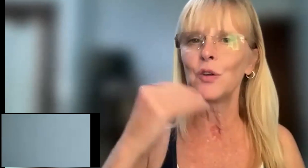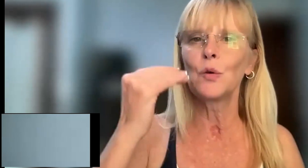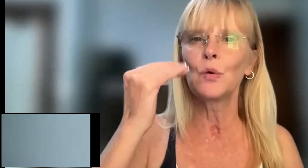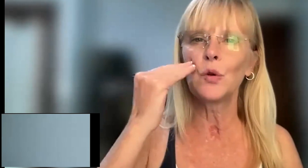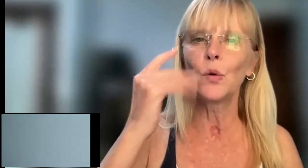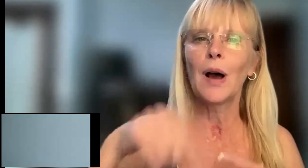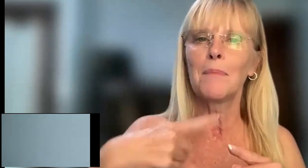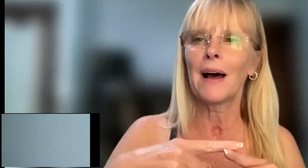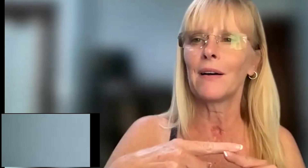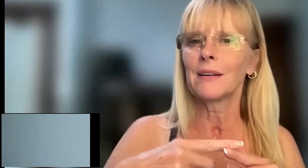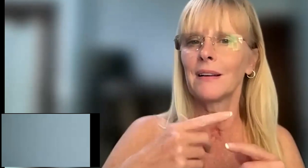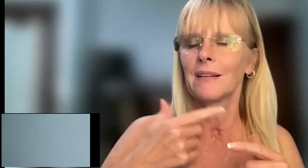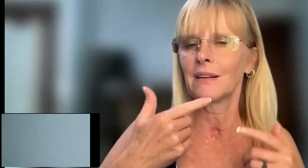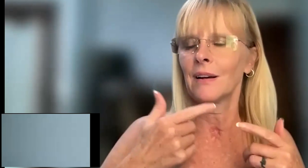you knew about